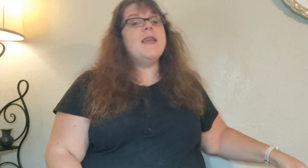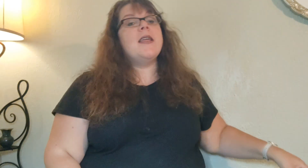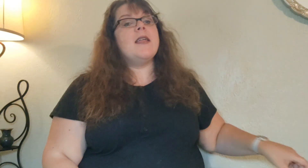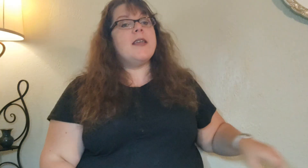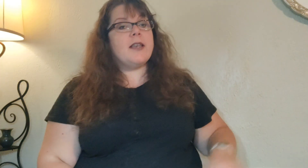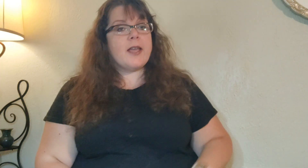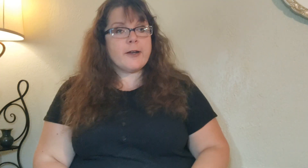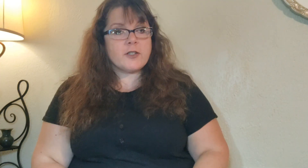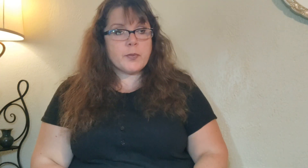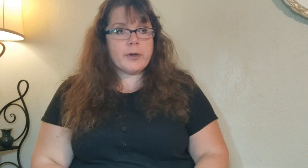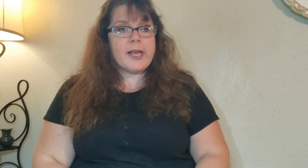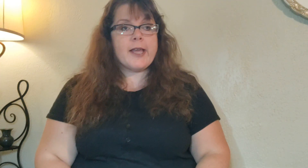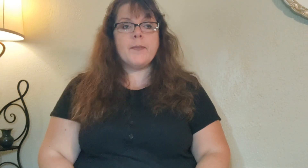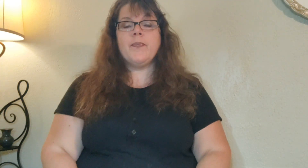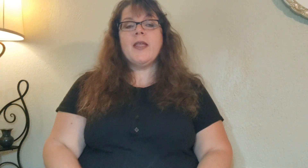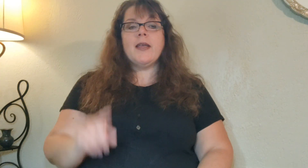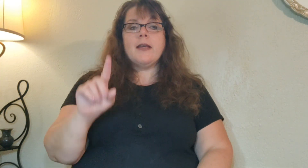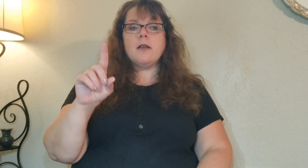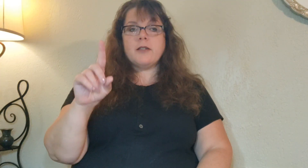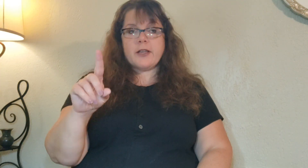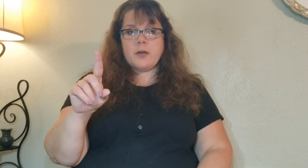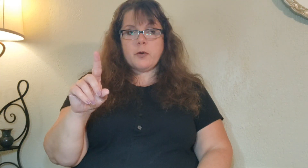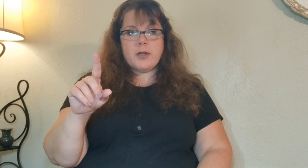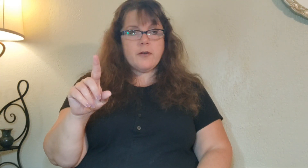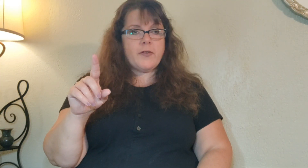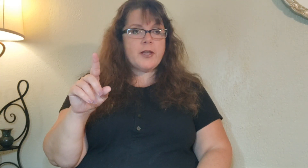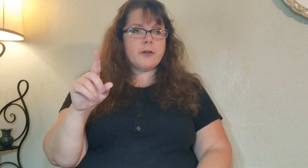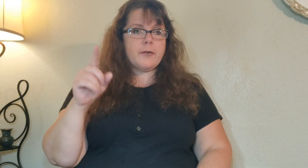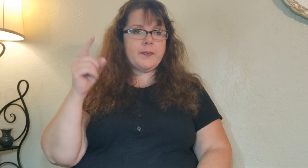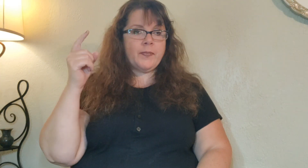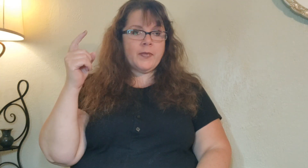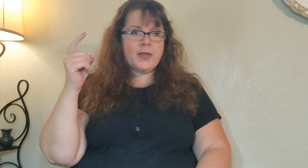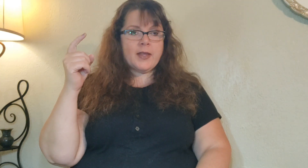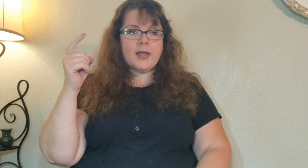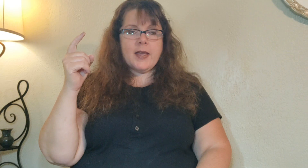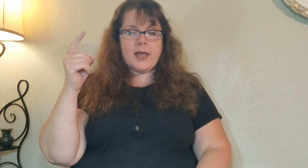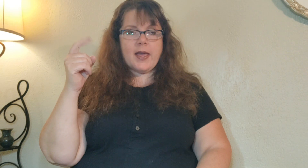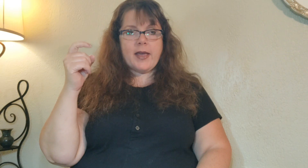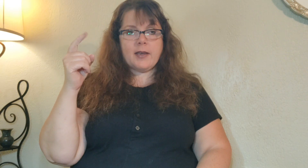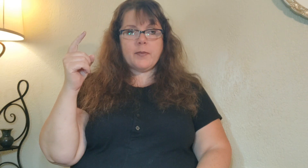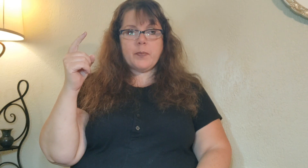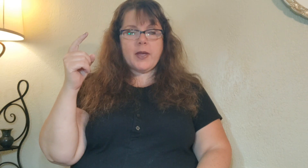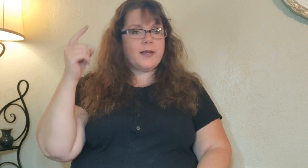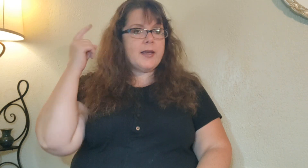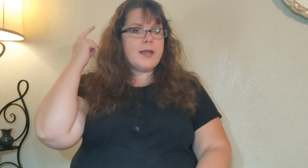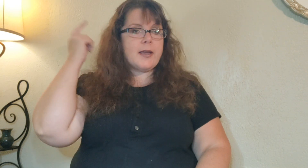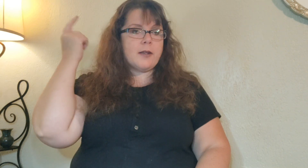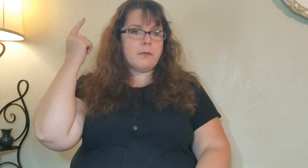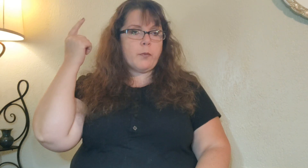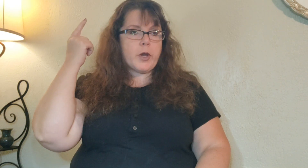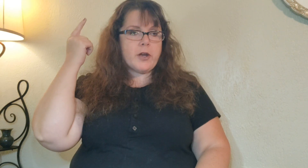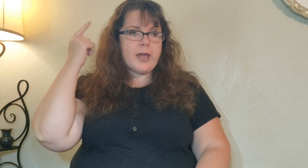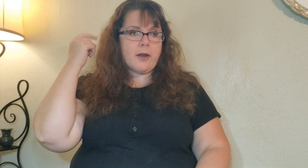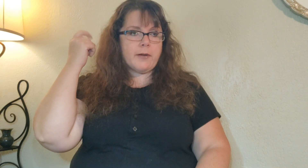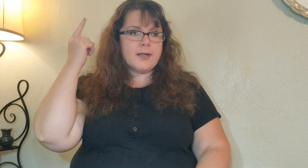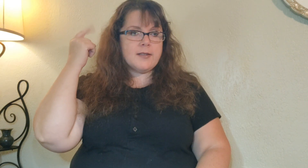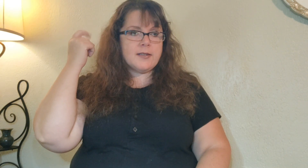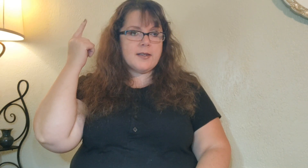And then hairspray, you take your pointer finger and bend it, and where your hair is